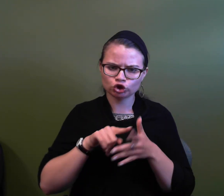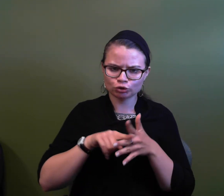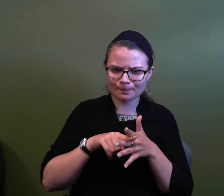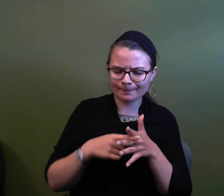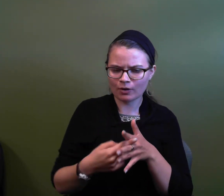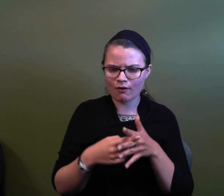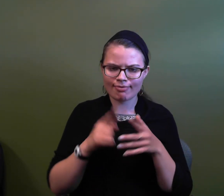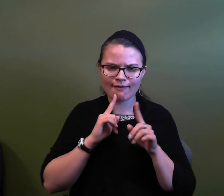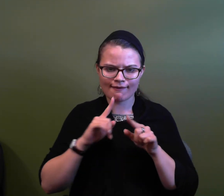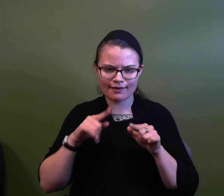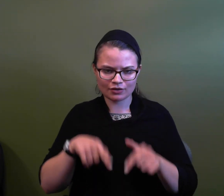here the keyword